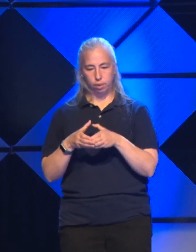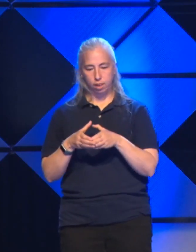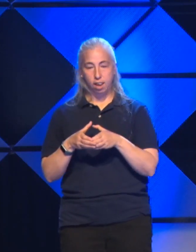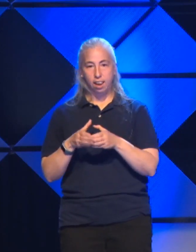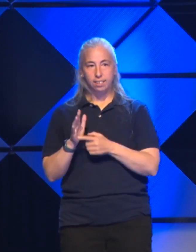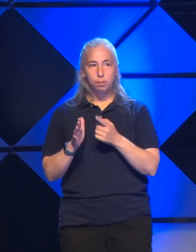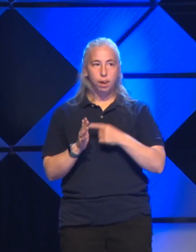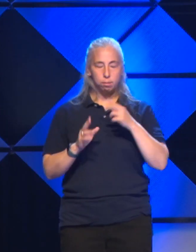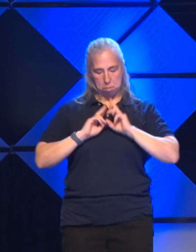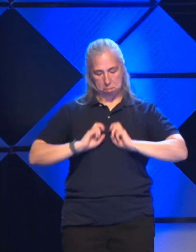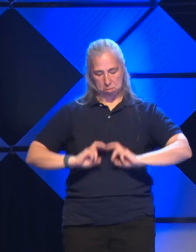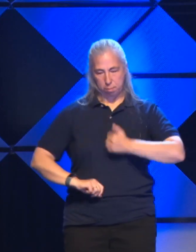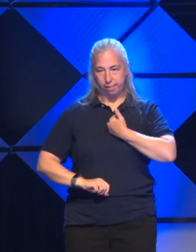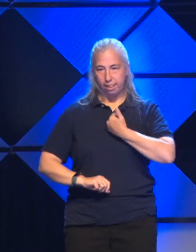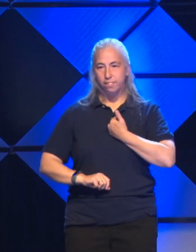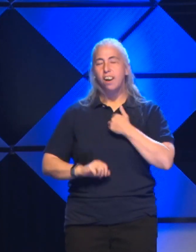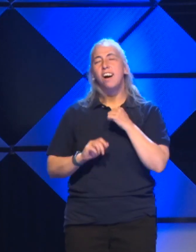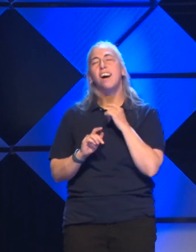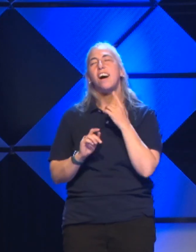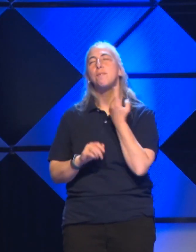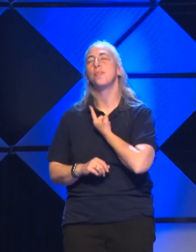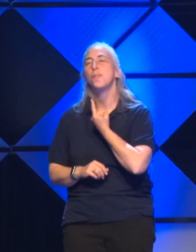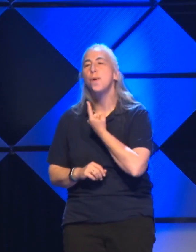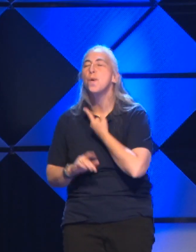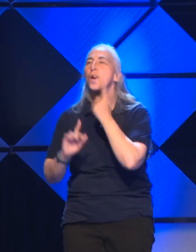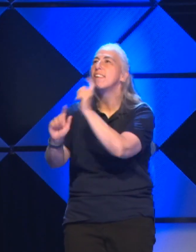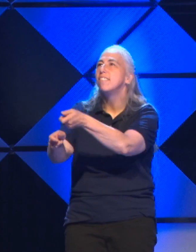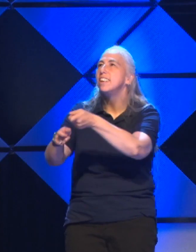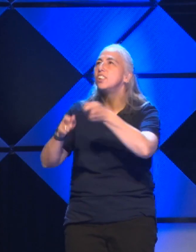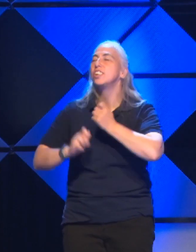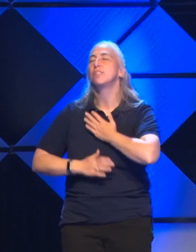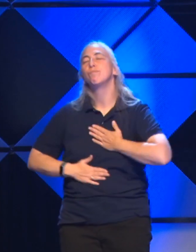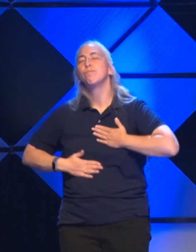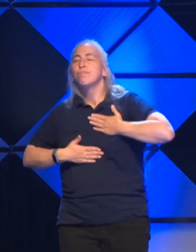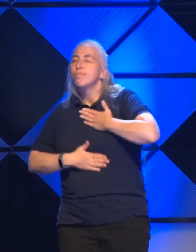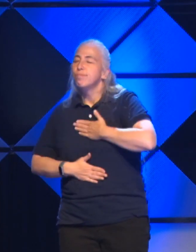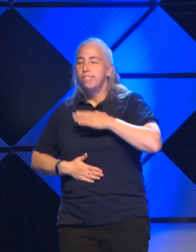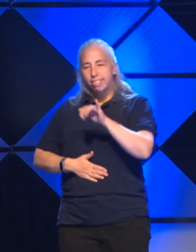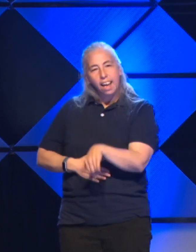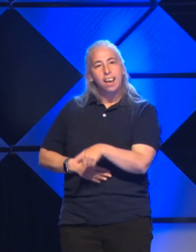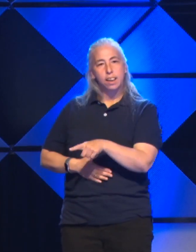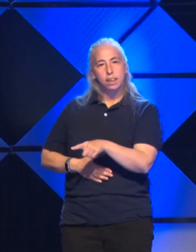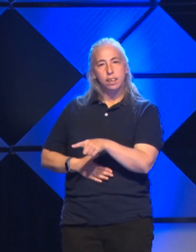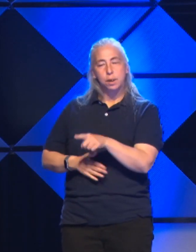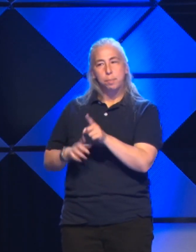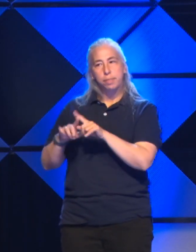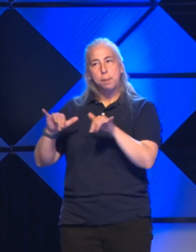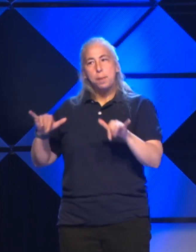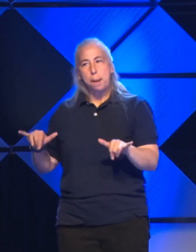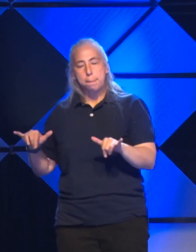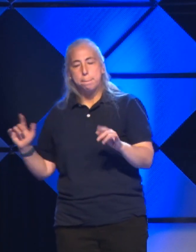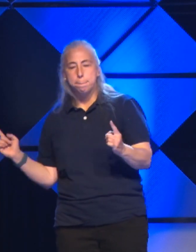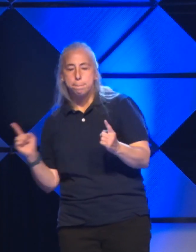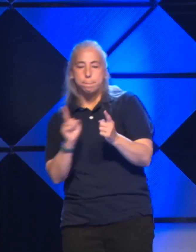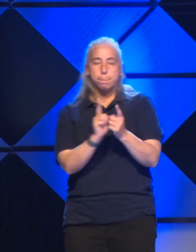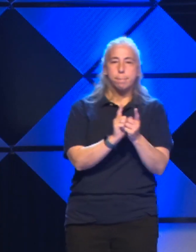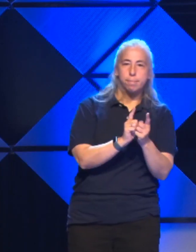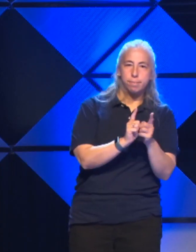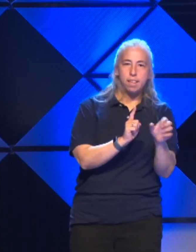fishing, right? And be by myself. But we need connections with others.